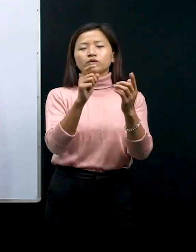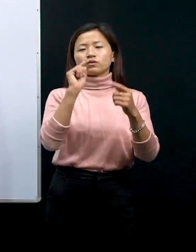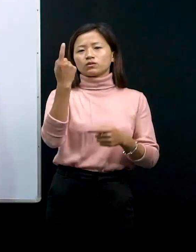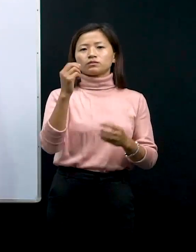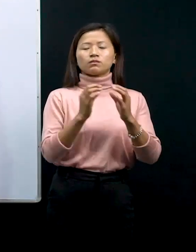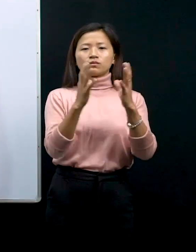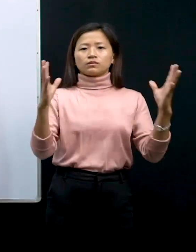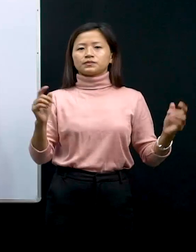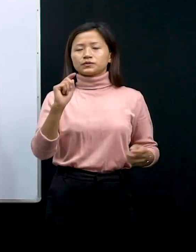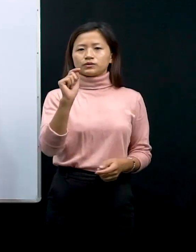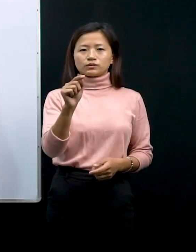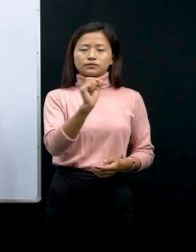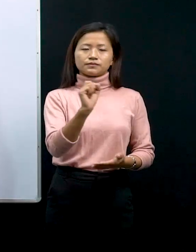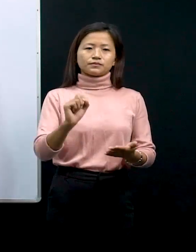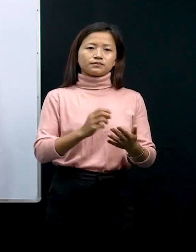draw.